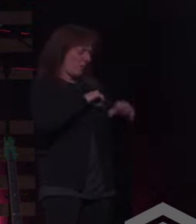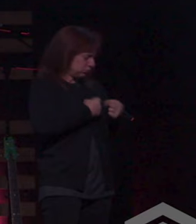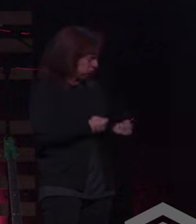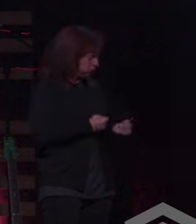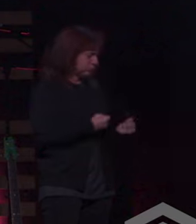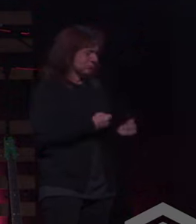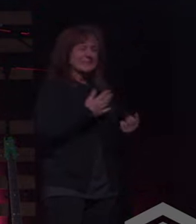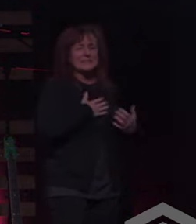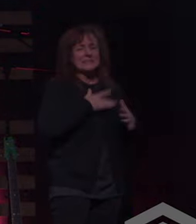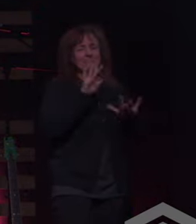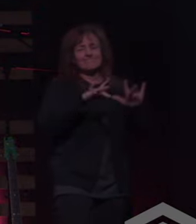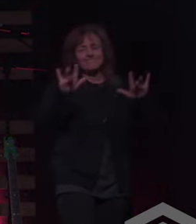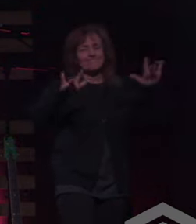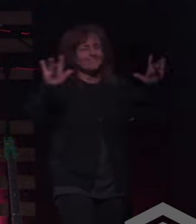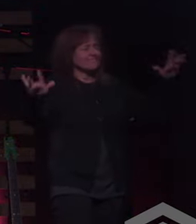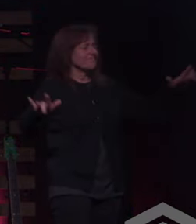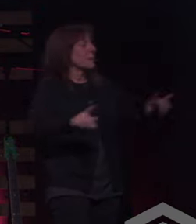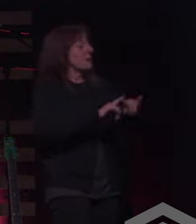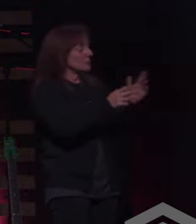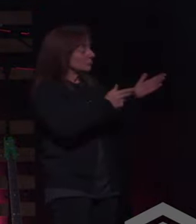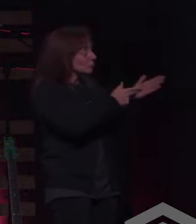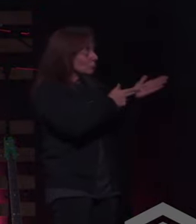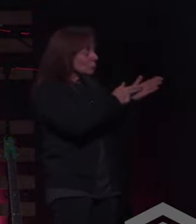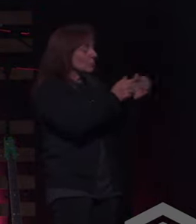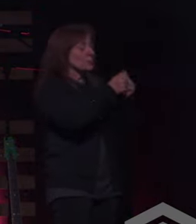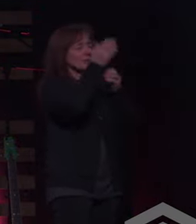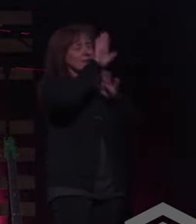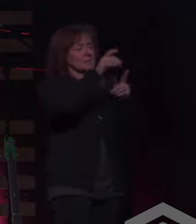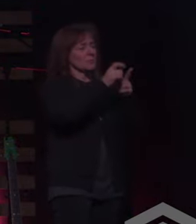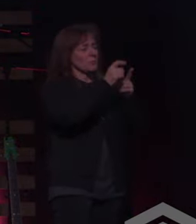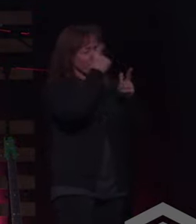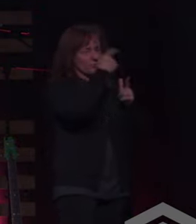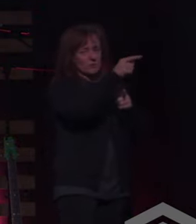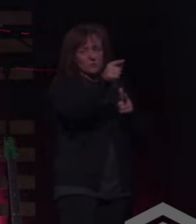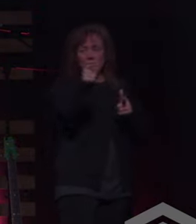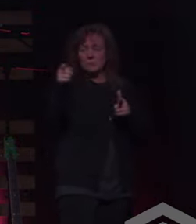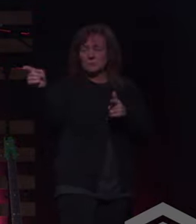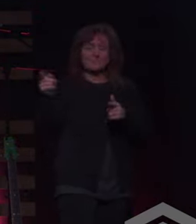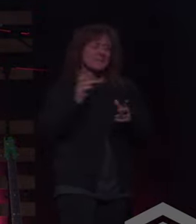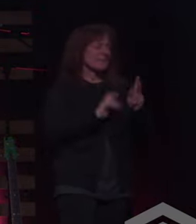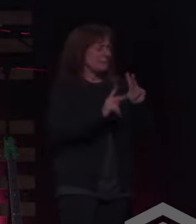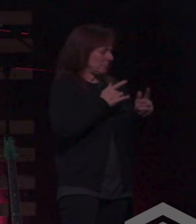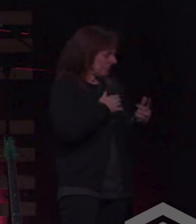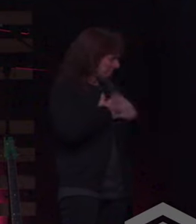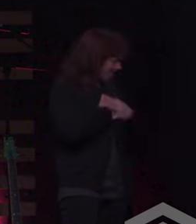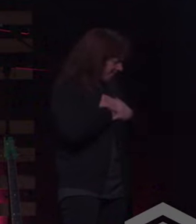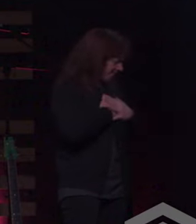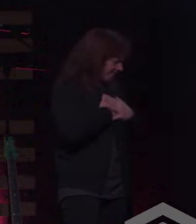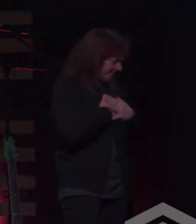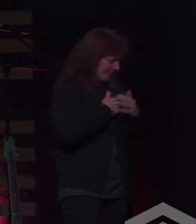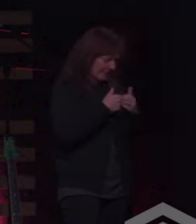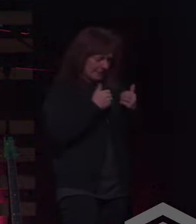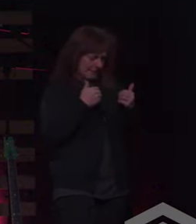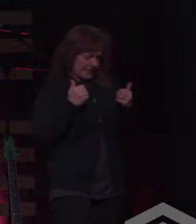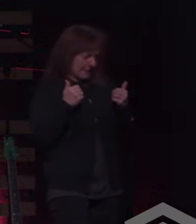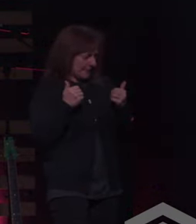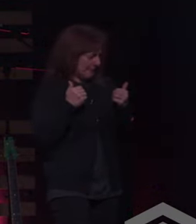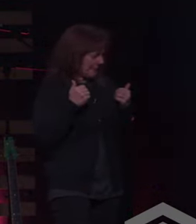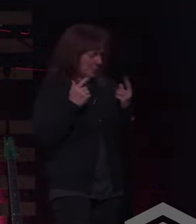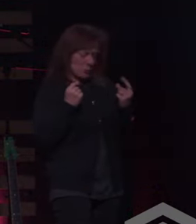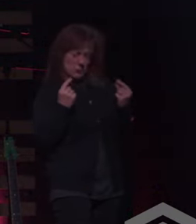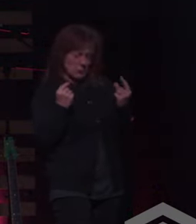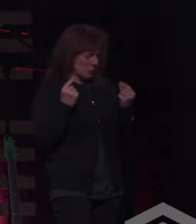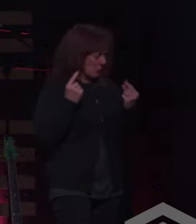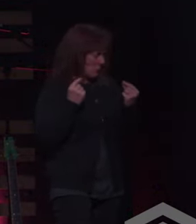you, but there is truth in God's word for you. I know there are people who are walking through a separation right now. And this is